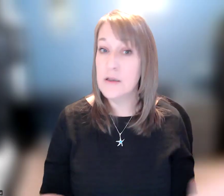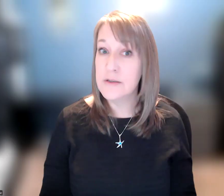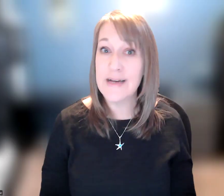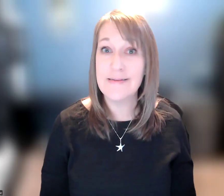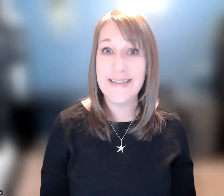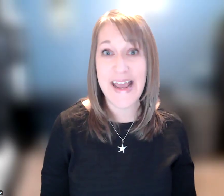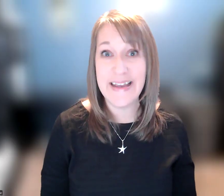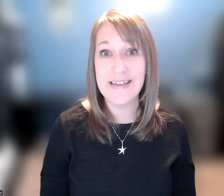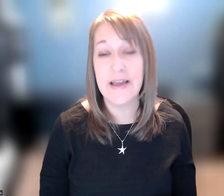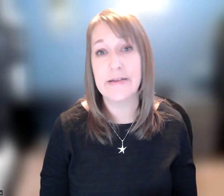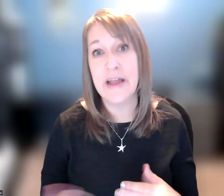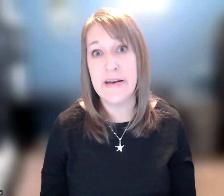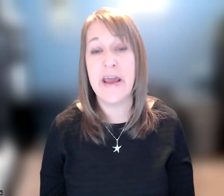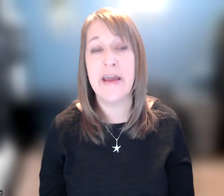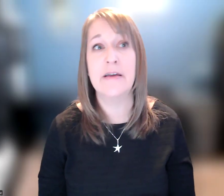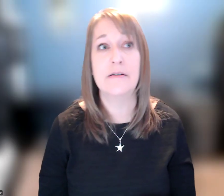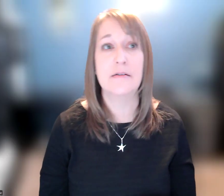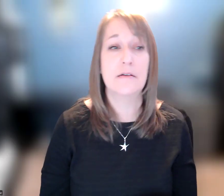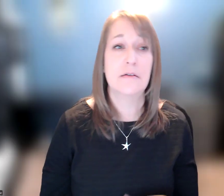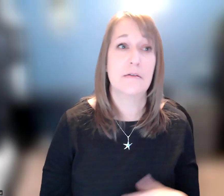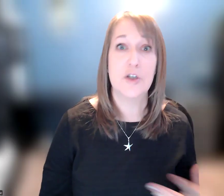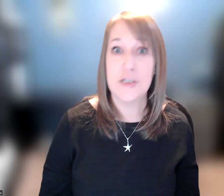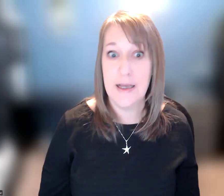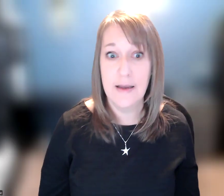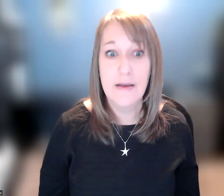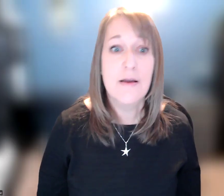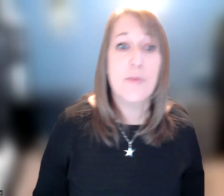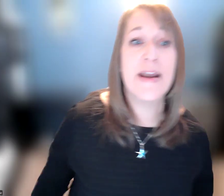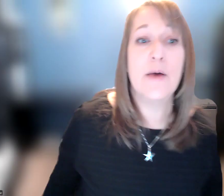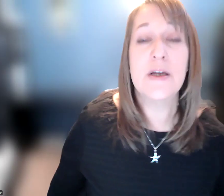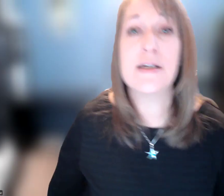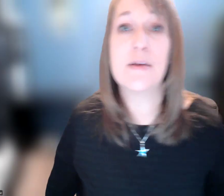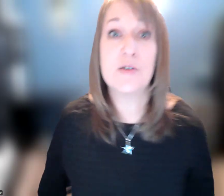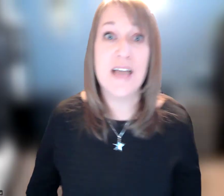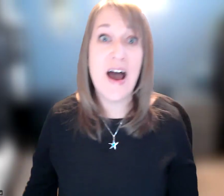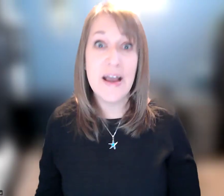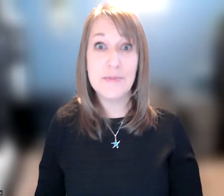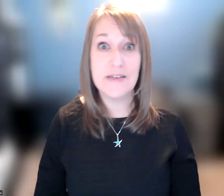learned about days like Sunday and Thursday, but now we're going to talk about times of